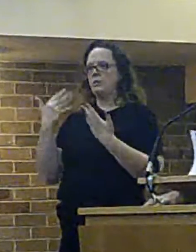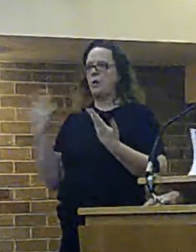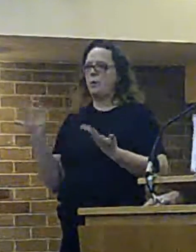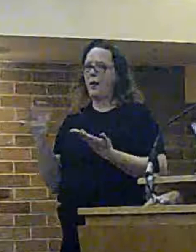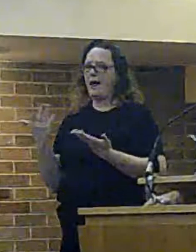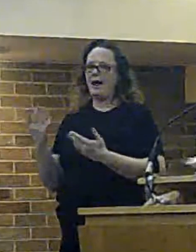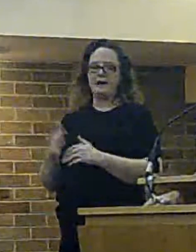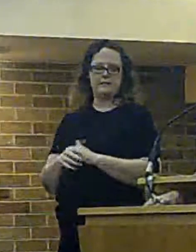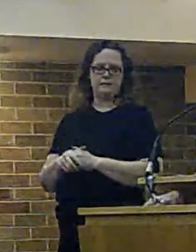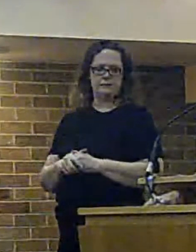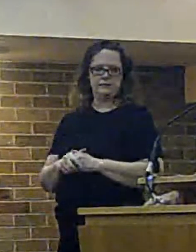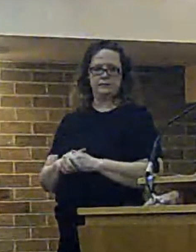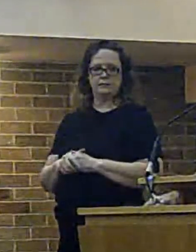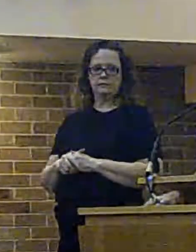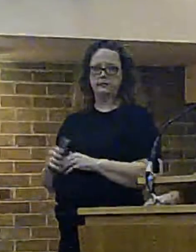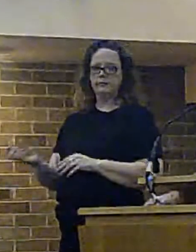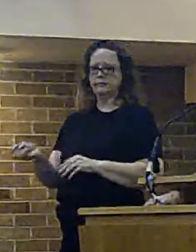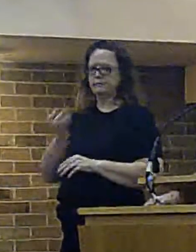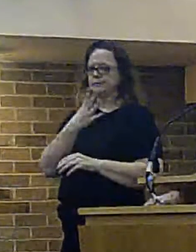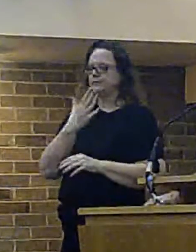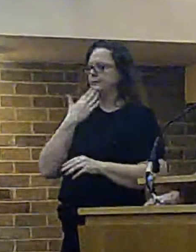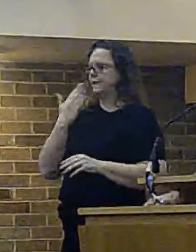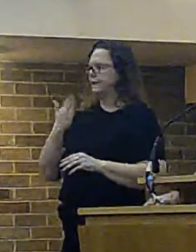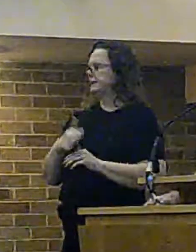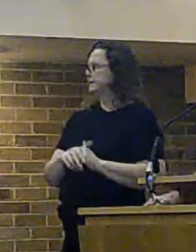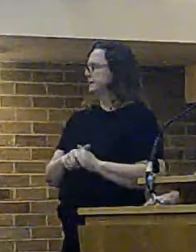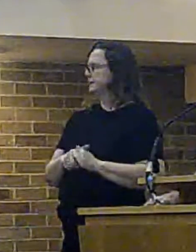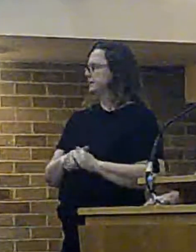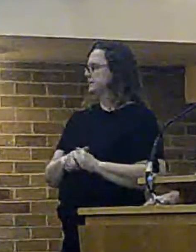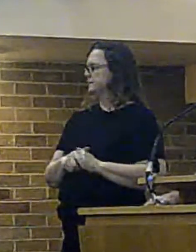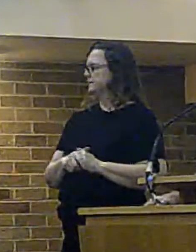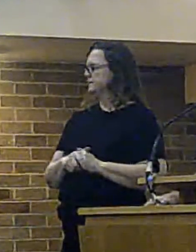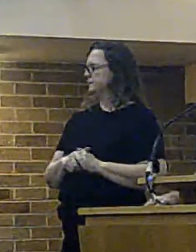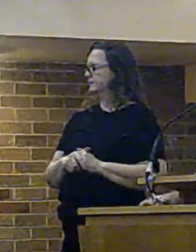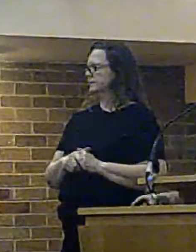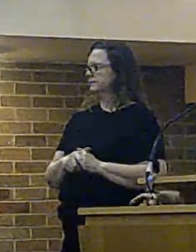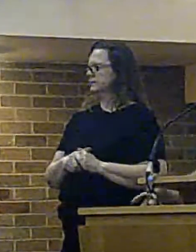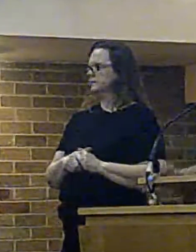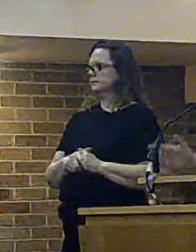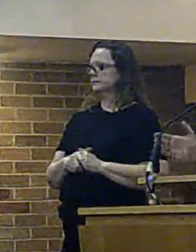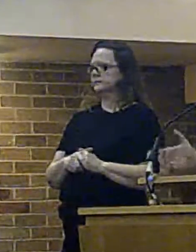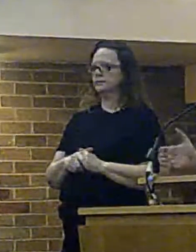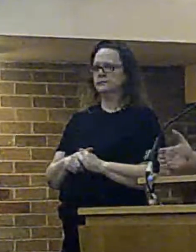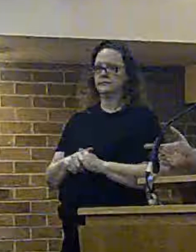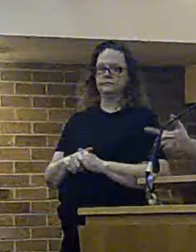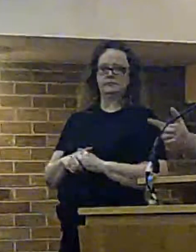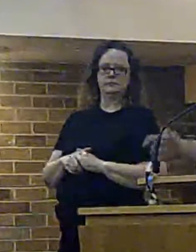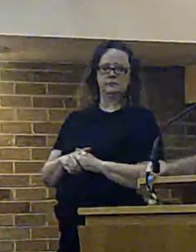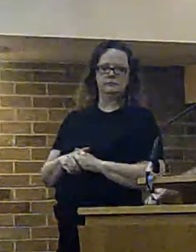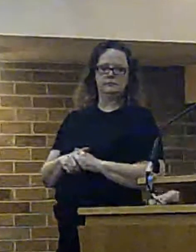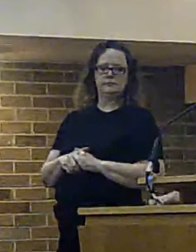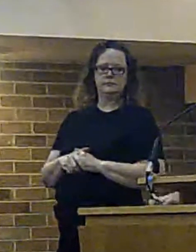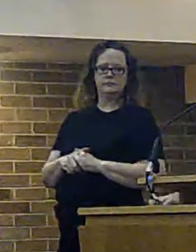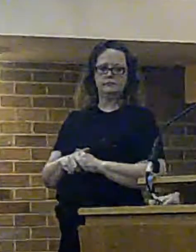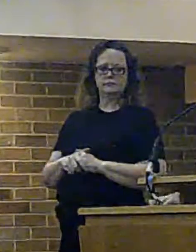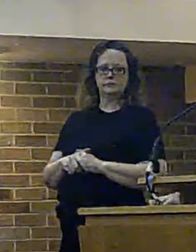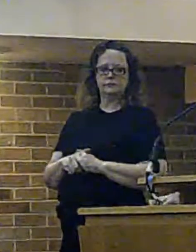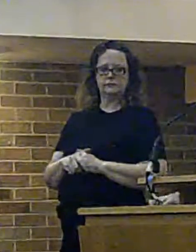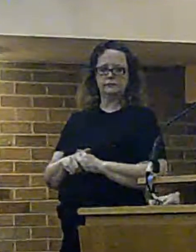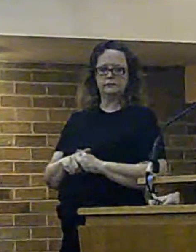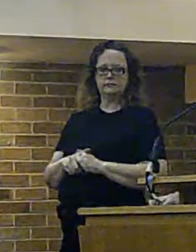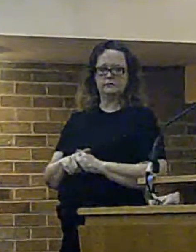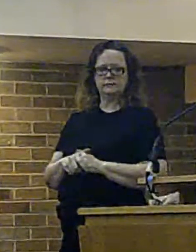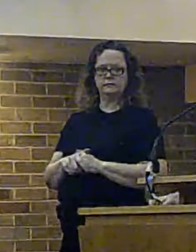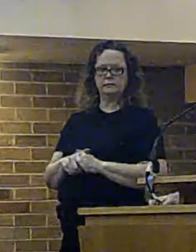is. We move on the slide, thanks, Beth. The initial scoping work, and again to make the point, the reason why